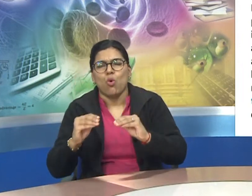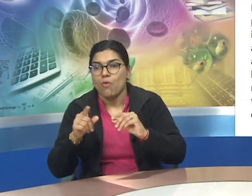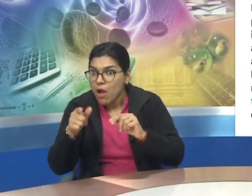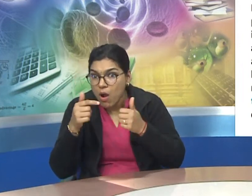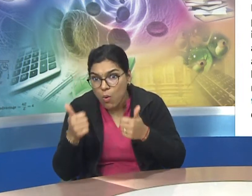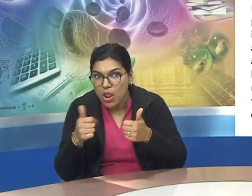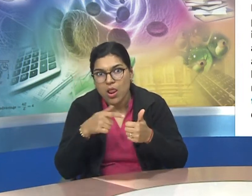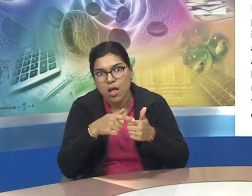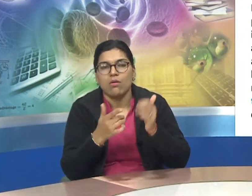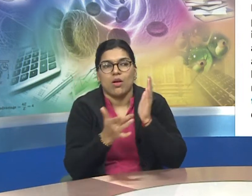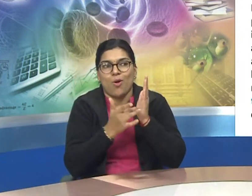developments.